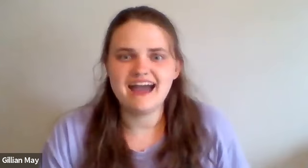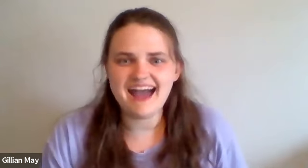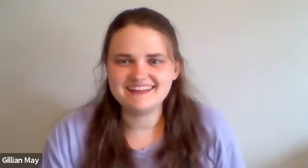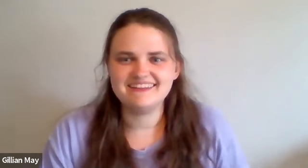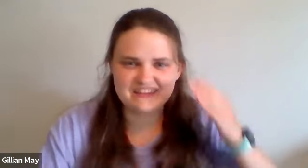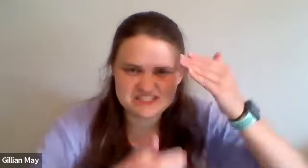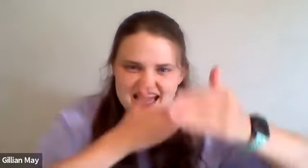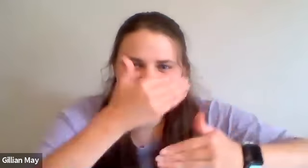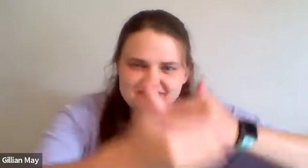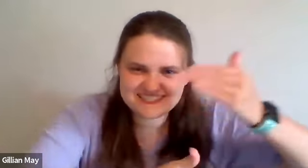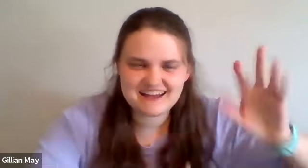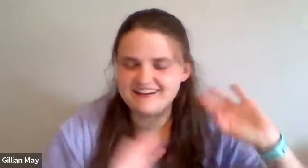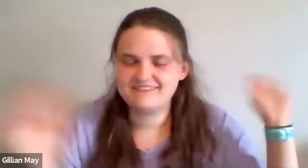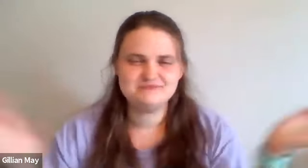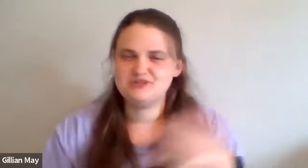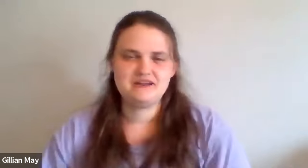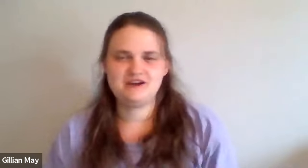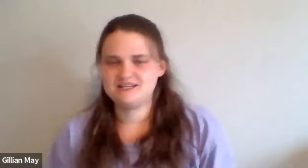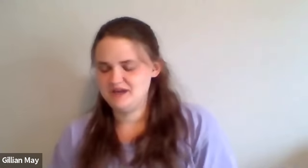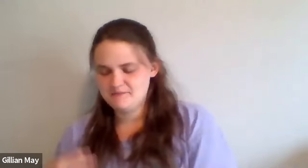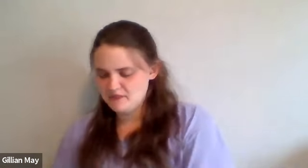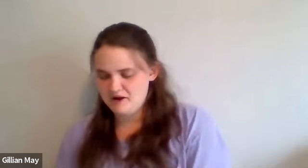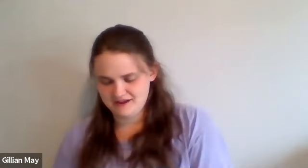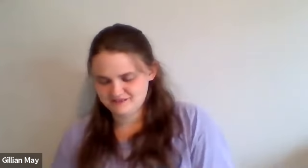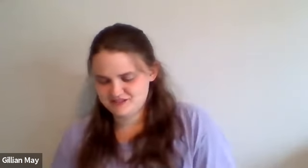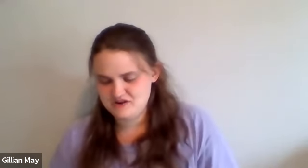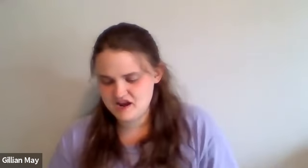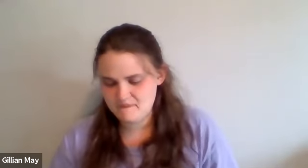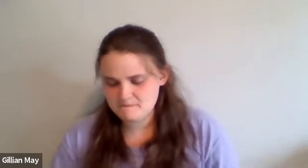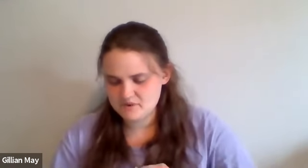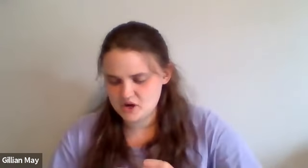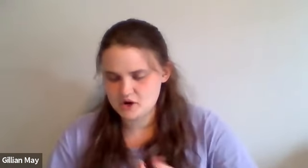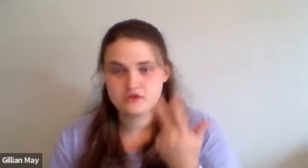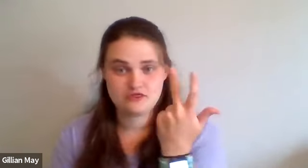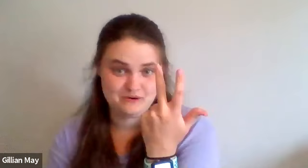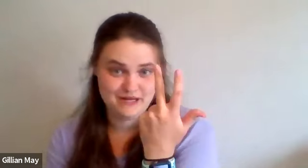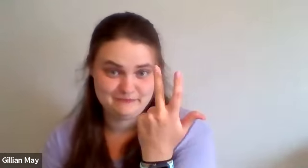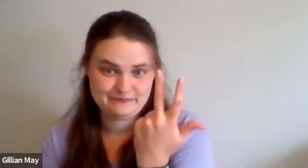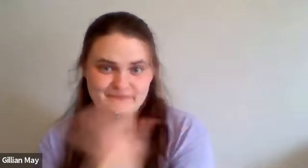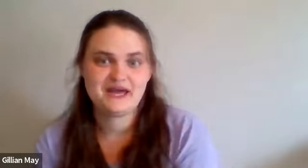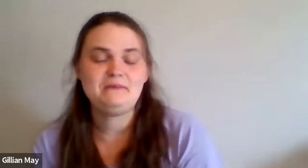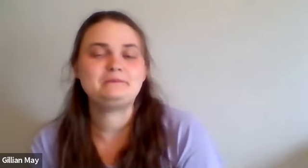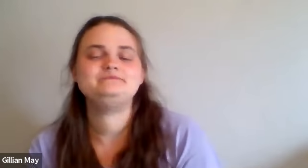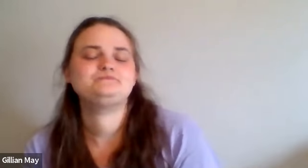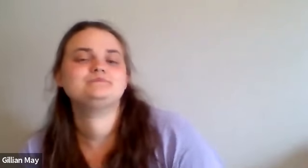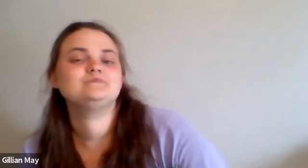cat, like they sound, you have to sound out. I'm sorry, it cracks me up. All right, so number 3, okay?